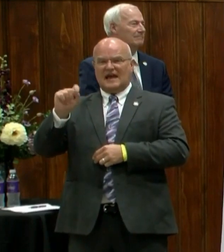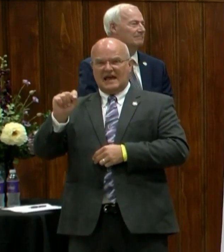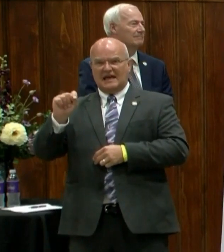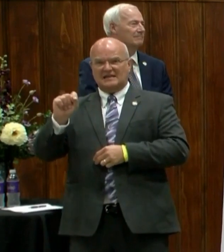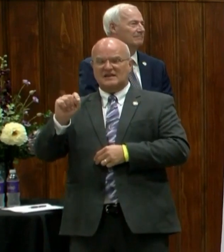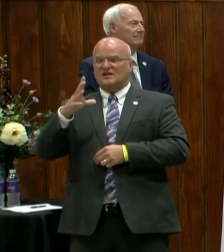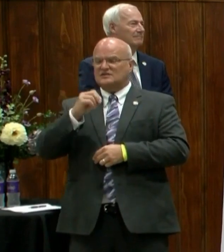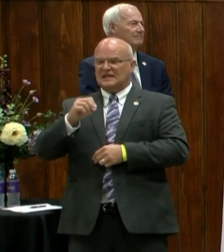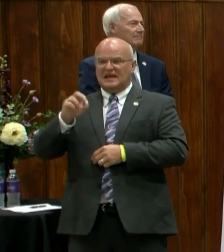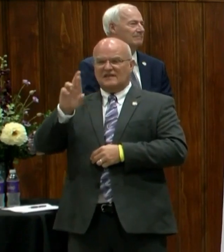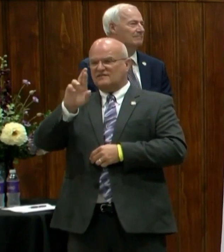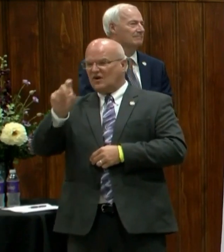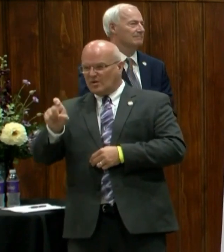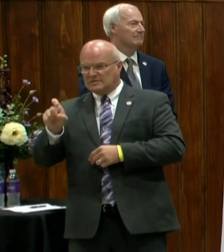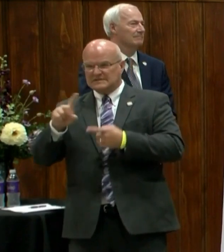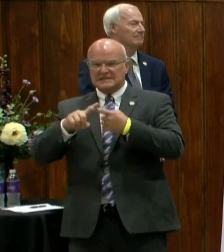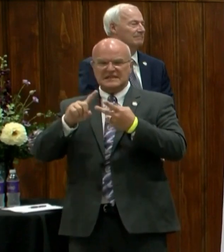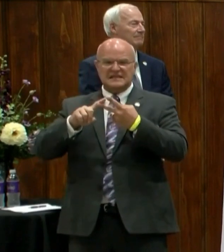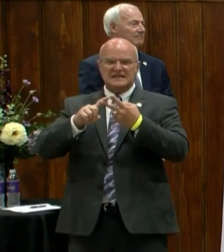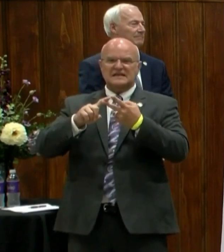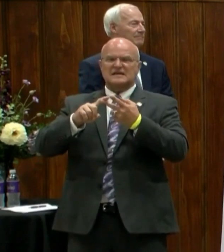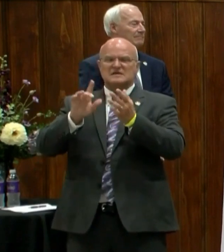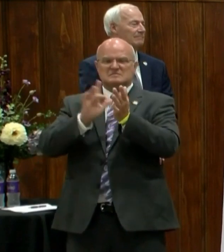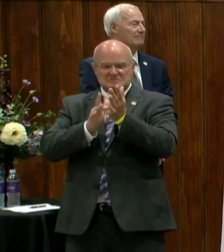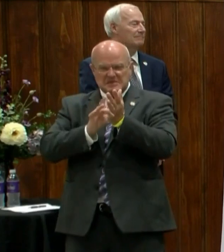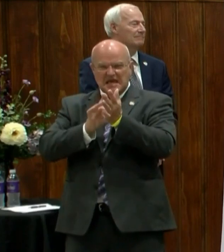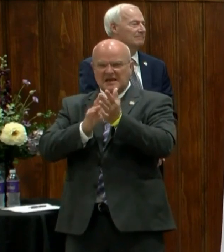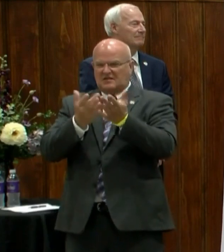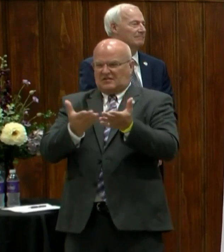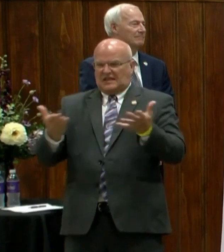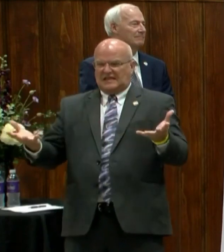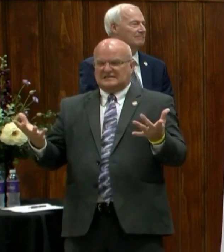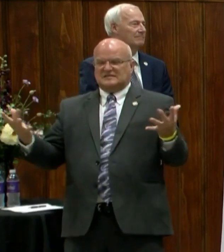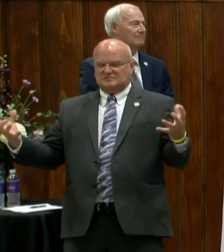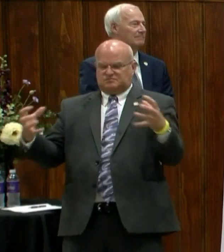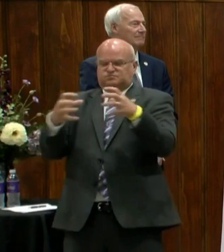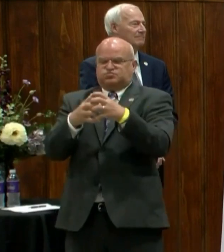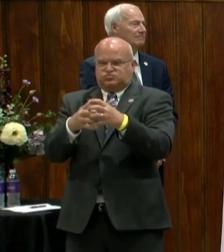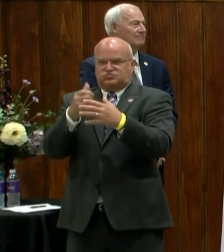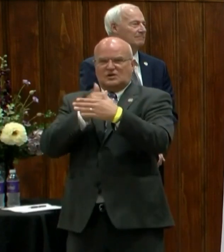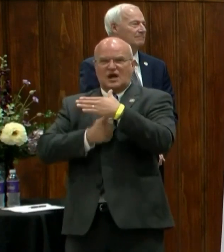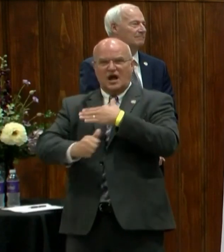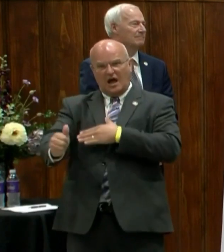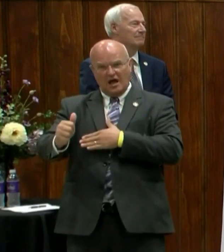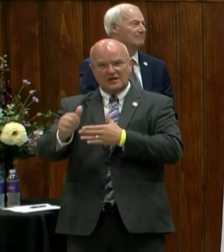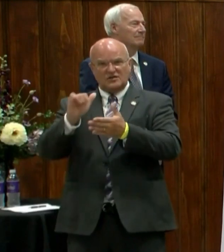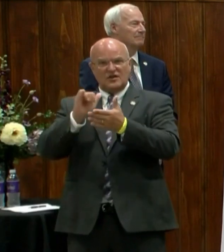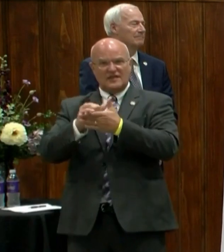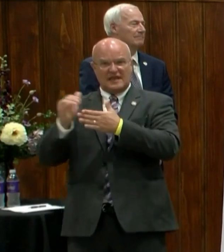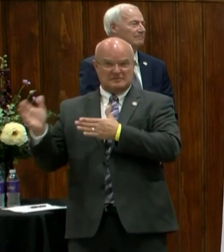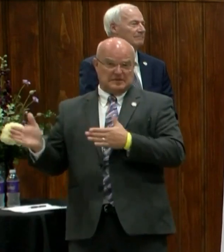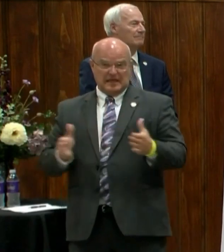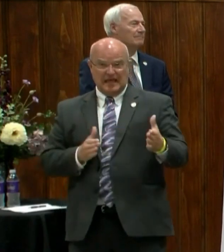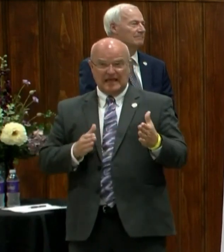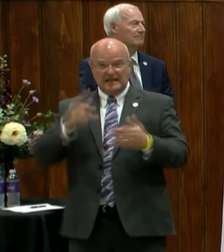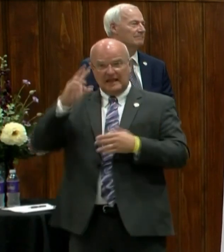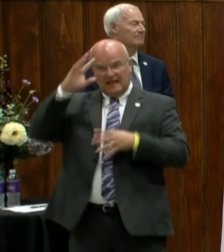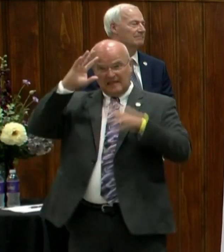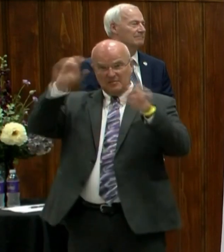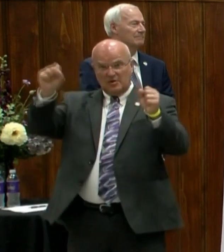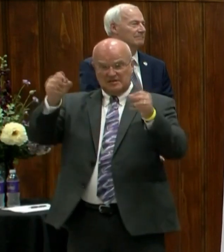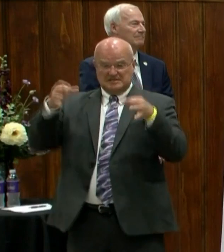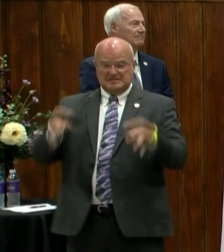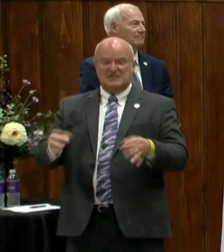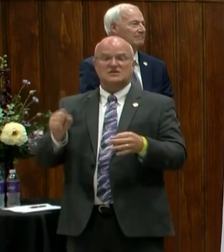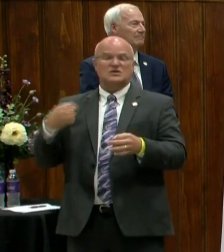pharmaceutical ingredients, compounds, and all related medical devices and put them under that strategy at the President's